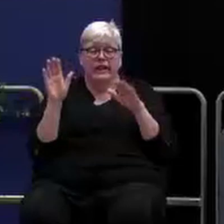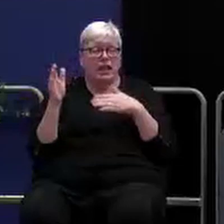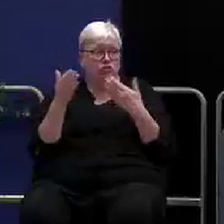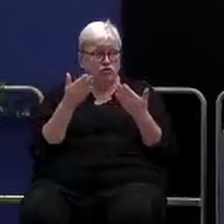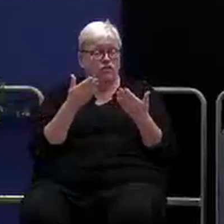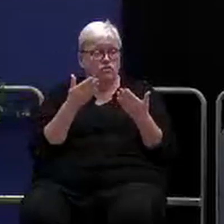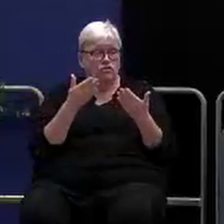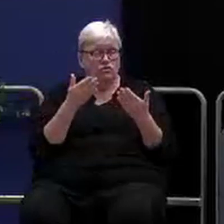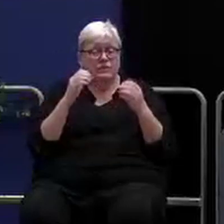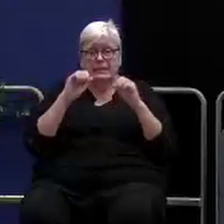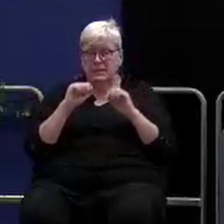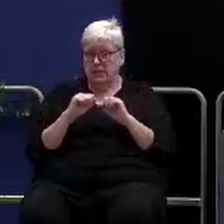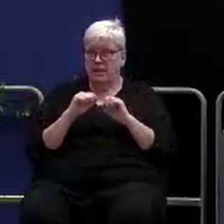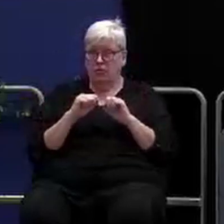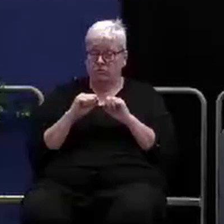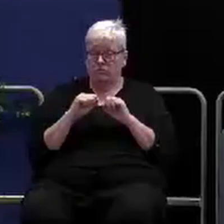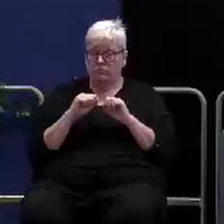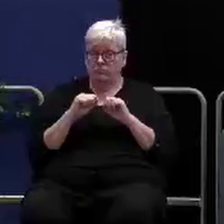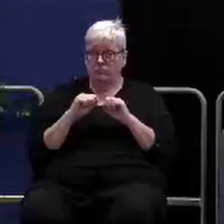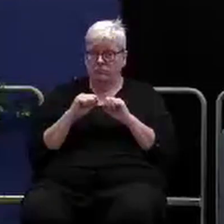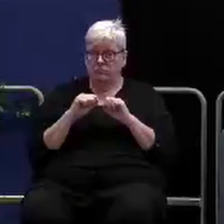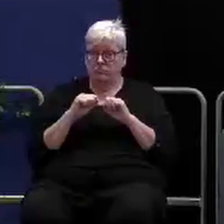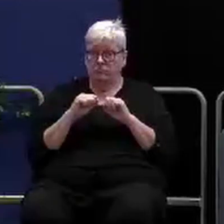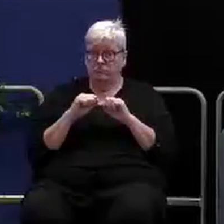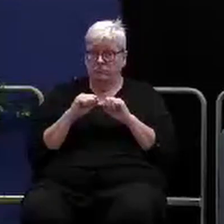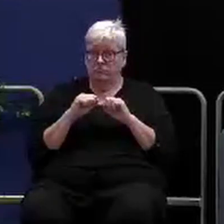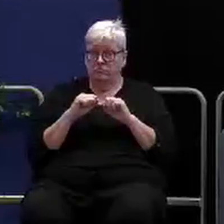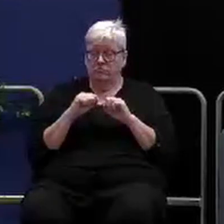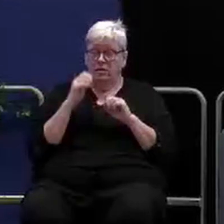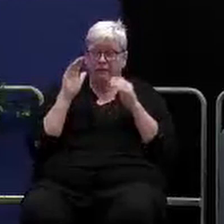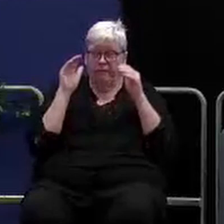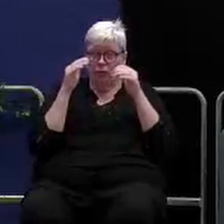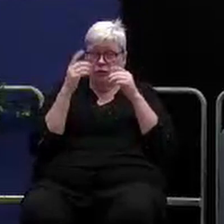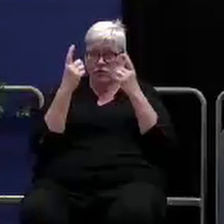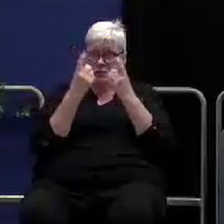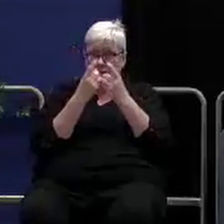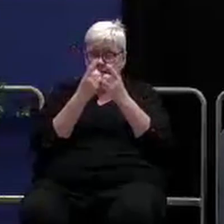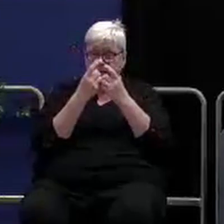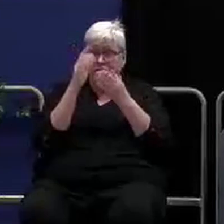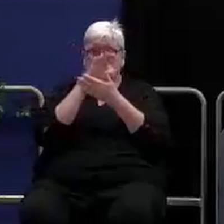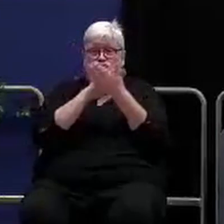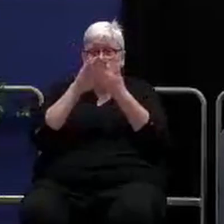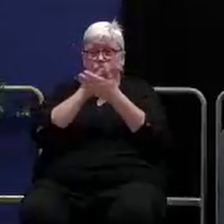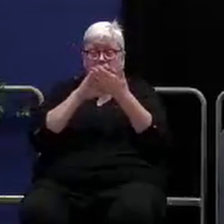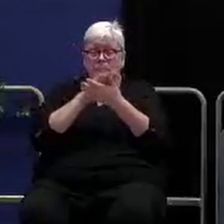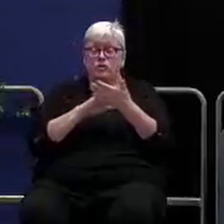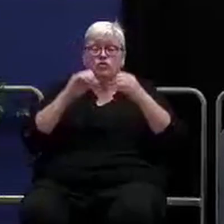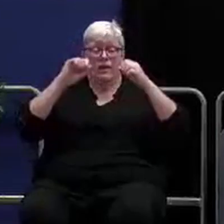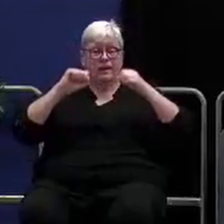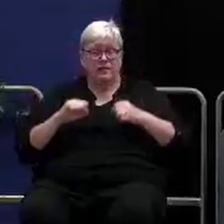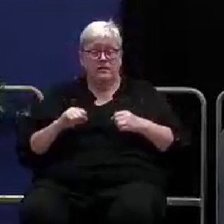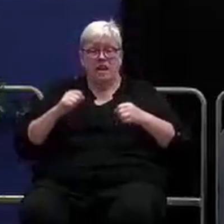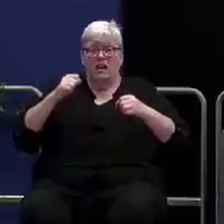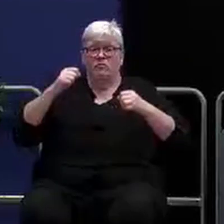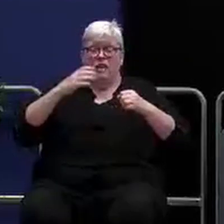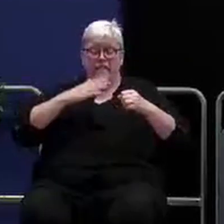to sit down, focus on something, describe it. So I sat down in front of my fire.